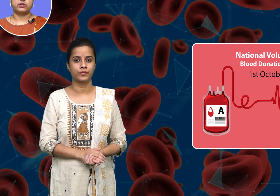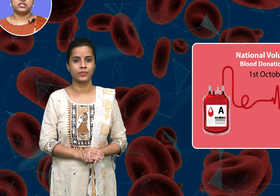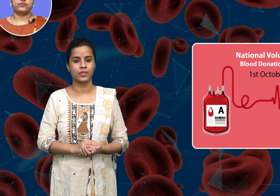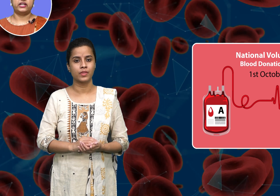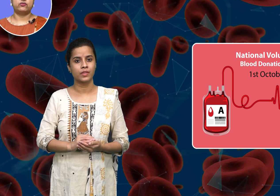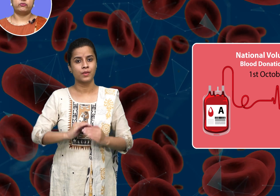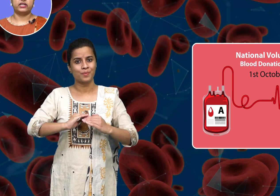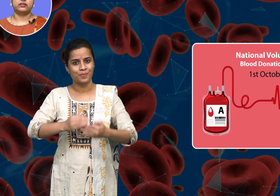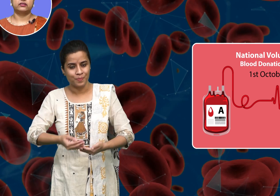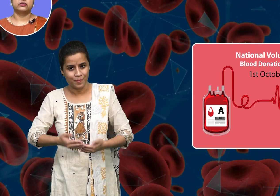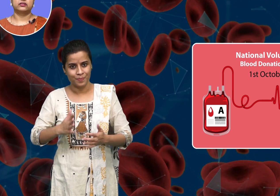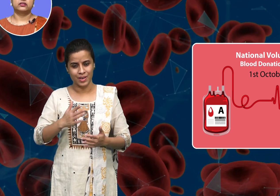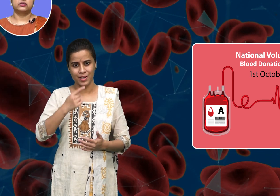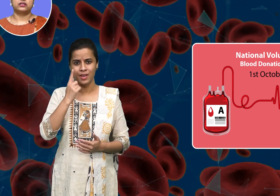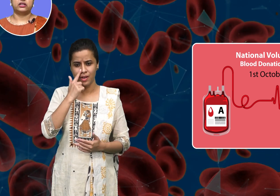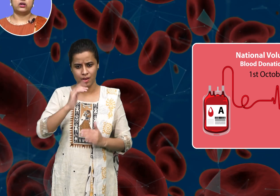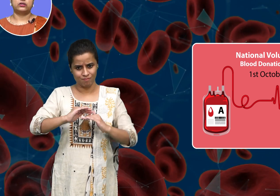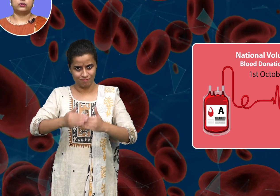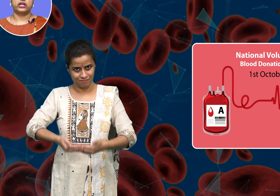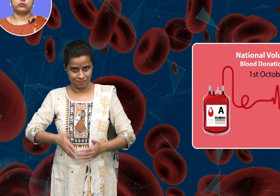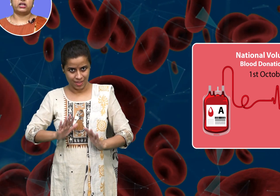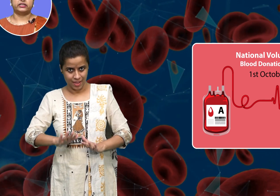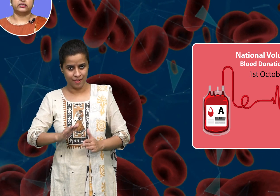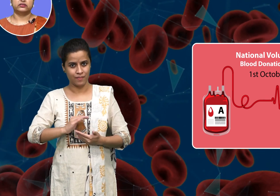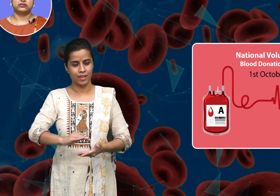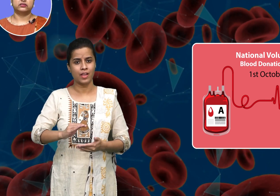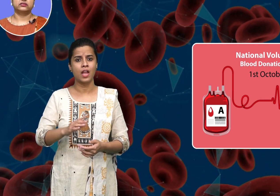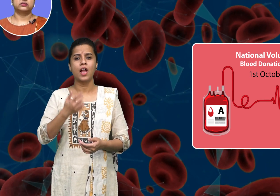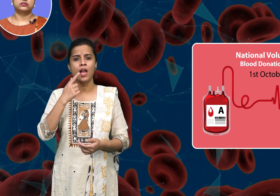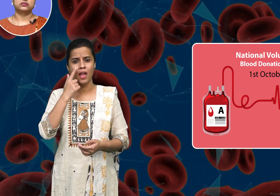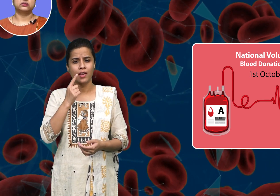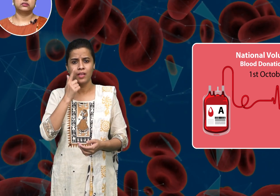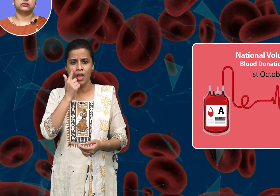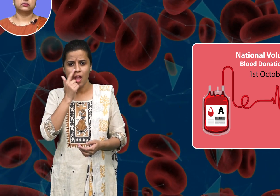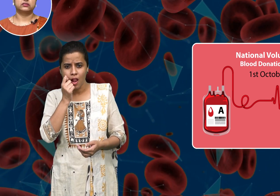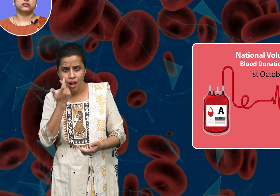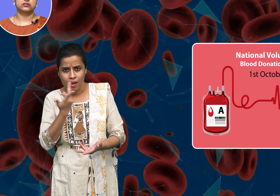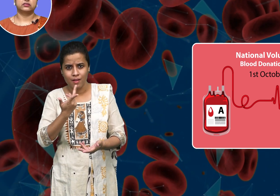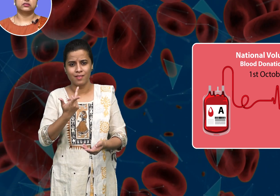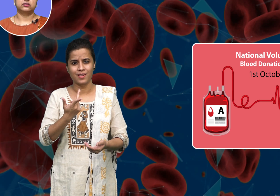Pregnant and breastfeeding women cannot donate blood.